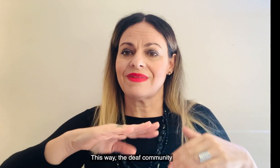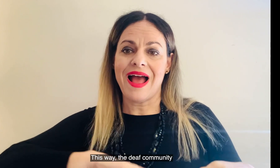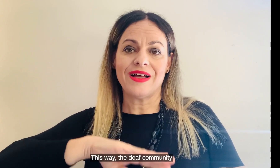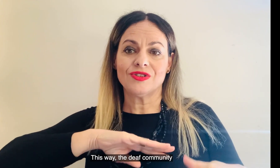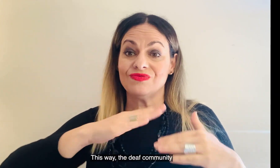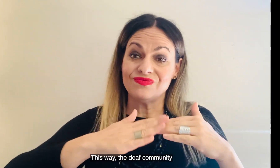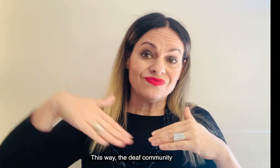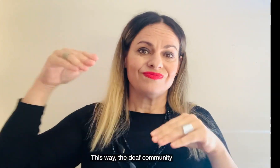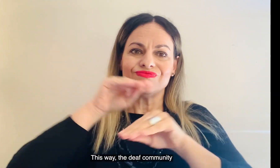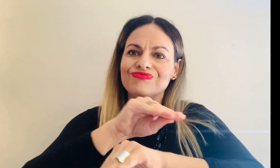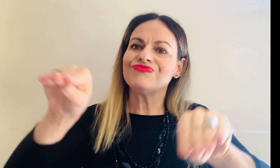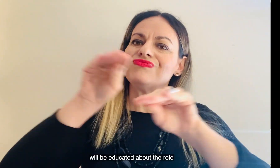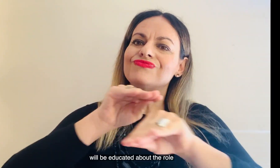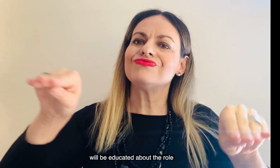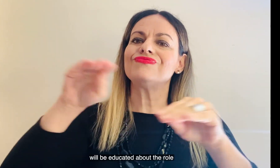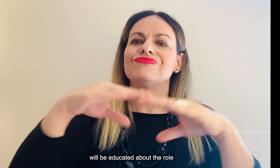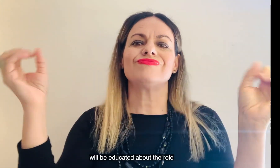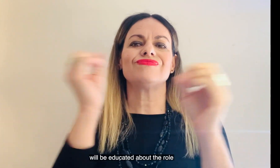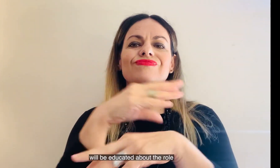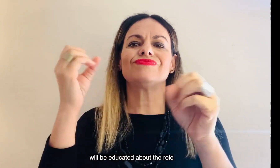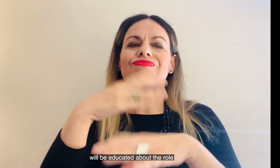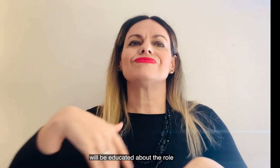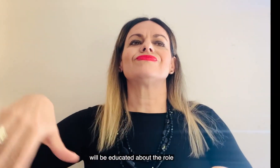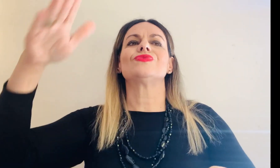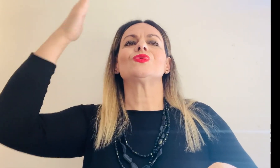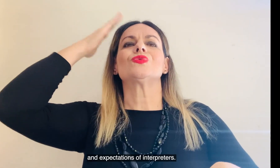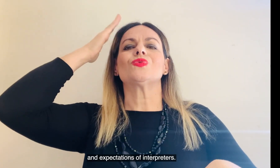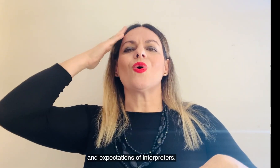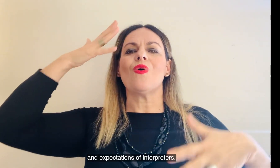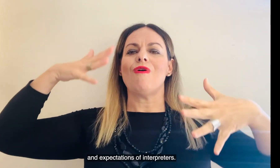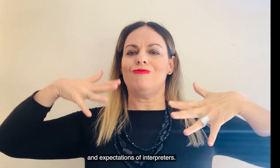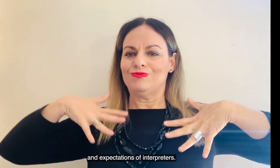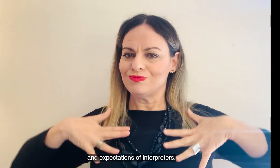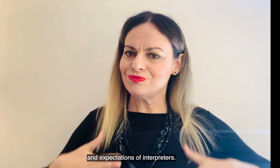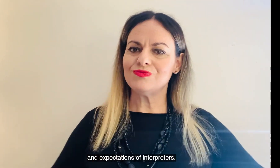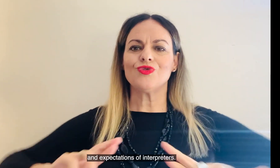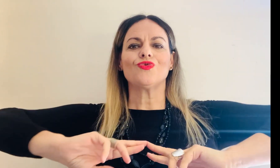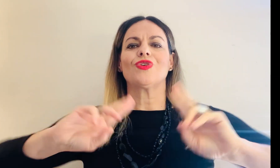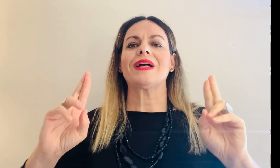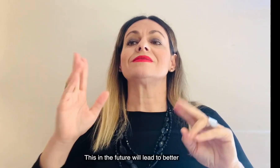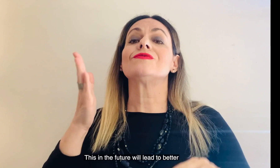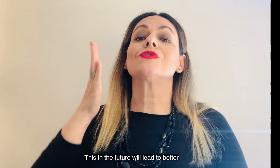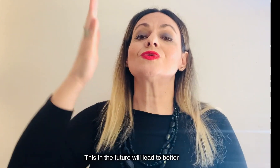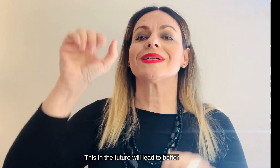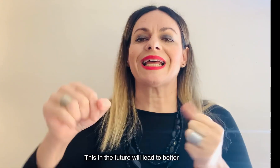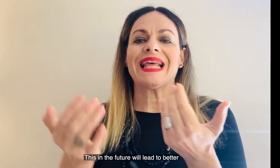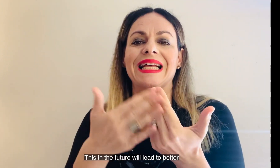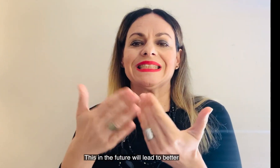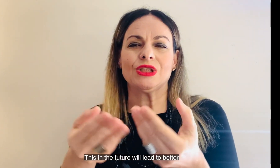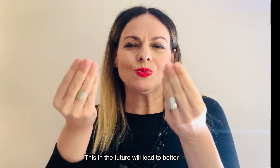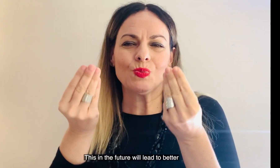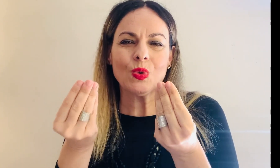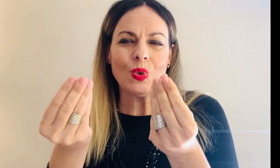This way, the deaf community will be educated about the role and expectations of interpreters. This in the future will